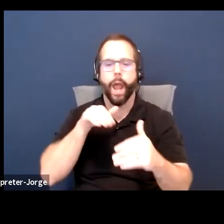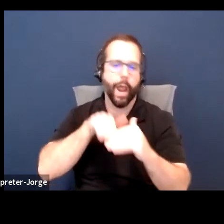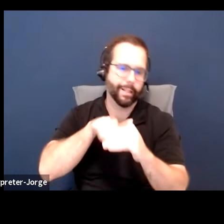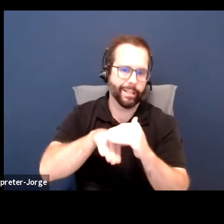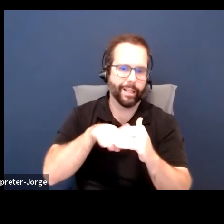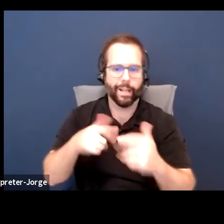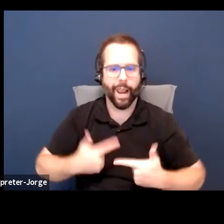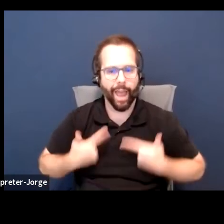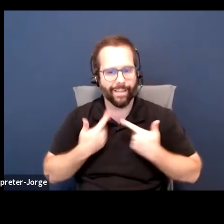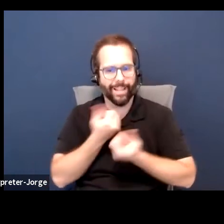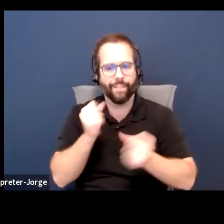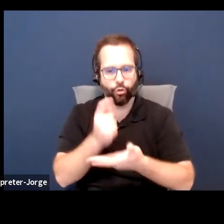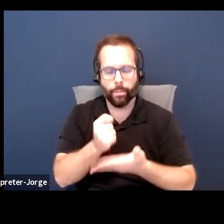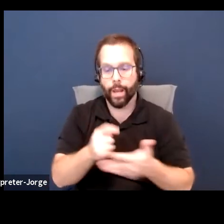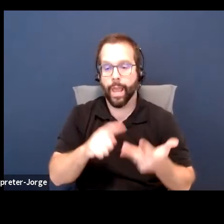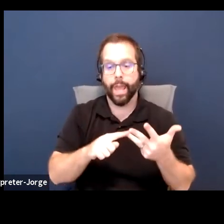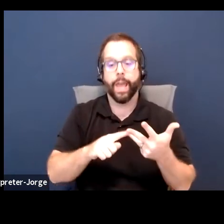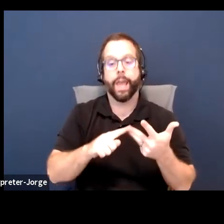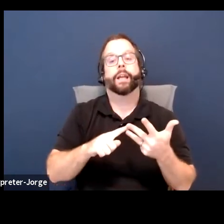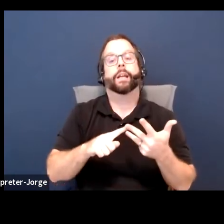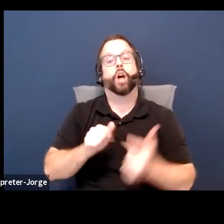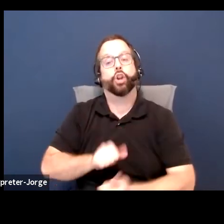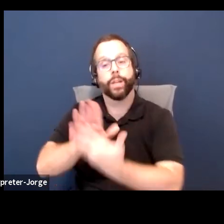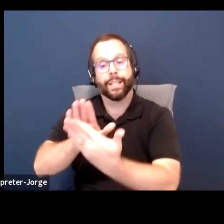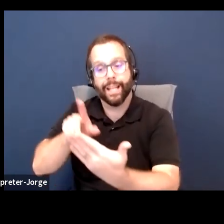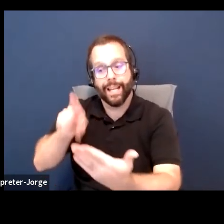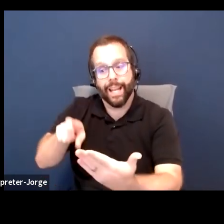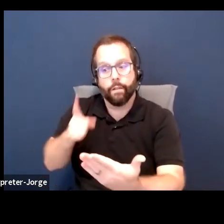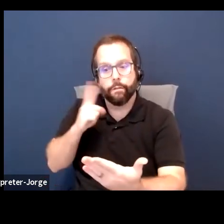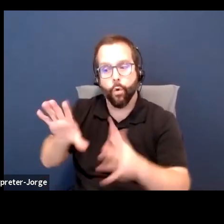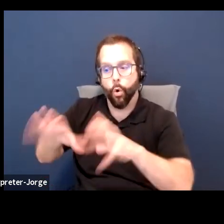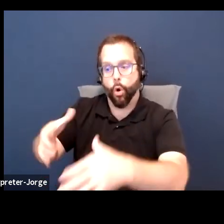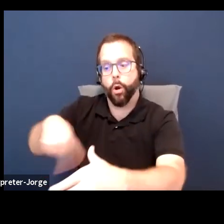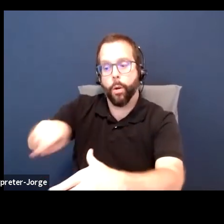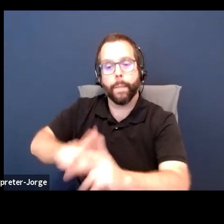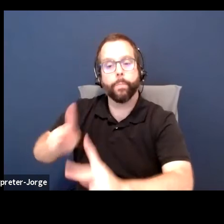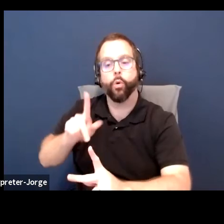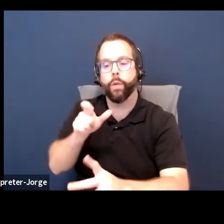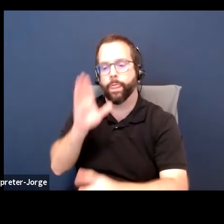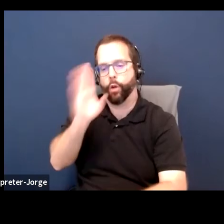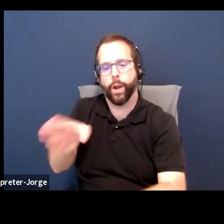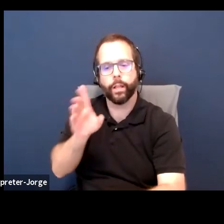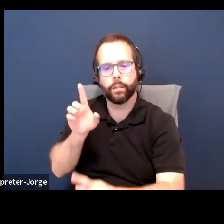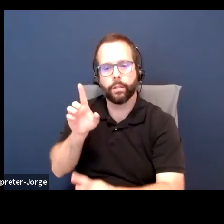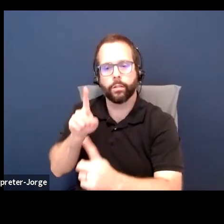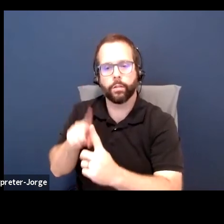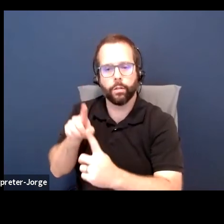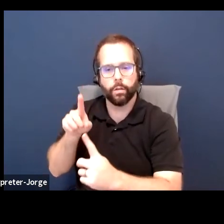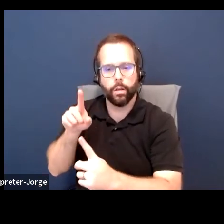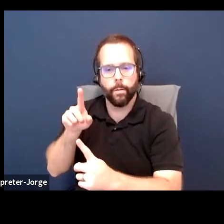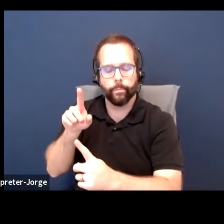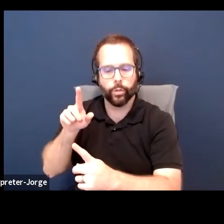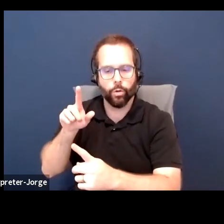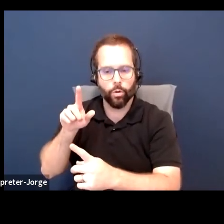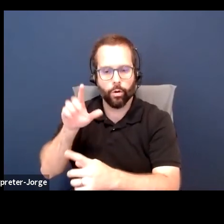and addressing the needs of the direct care workforce. This has been an all of government effort, and we